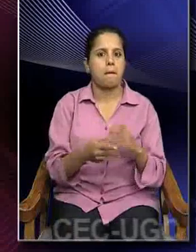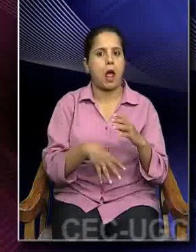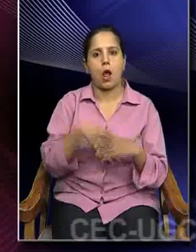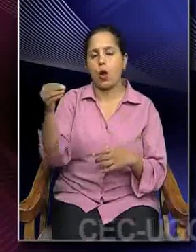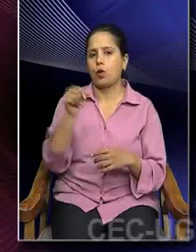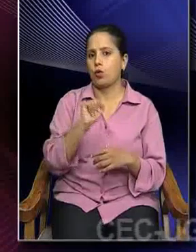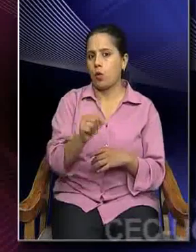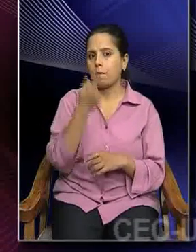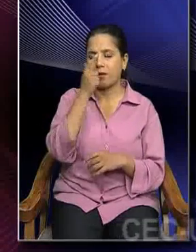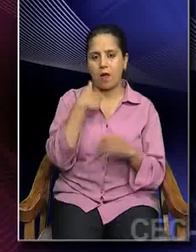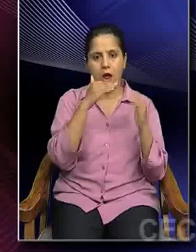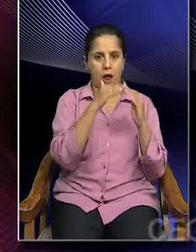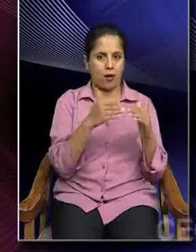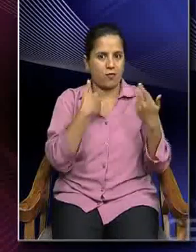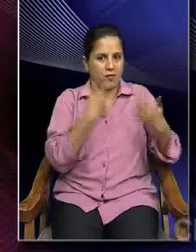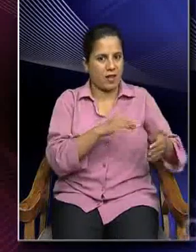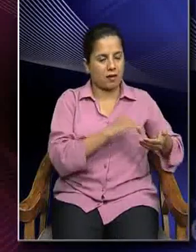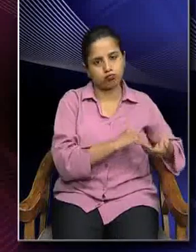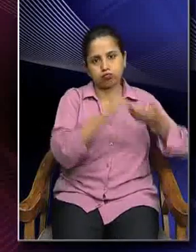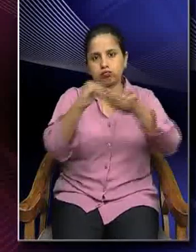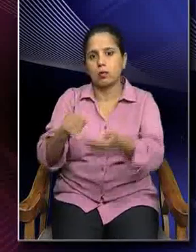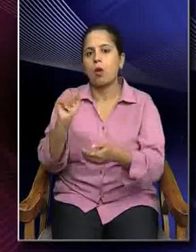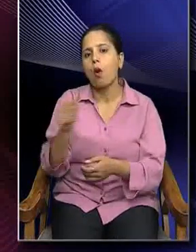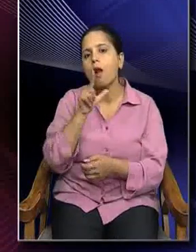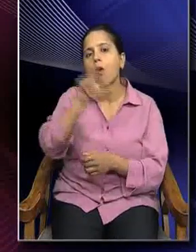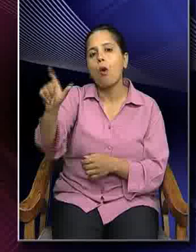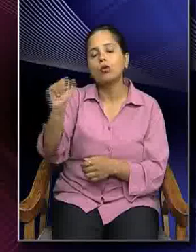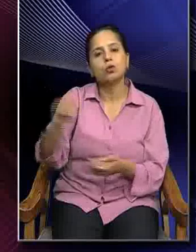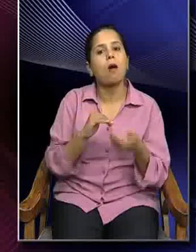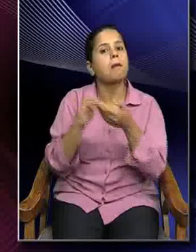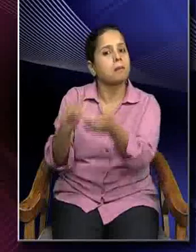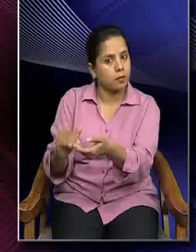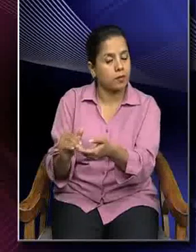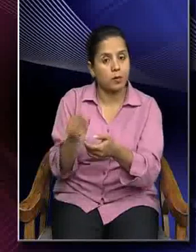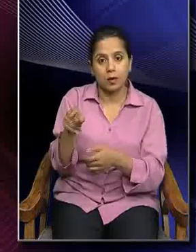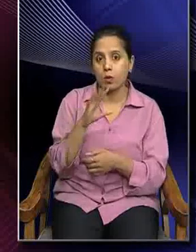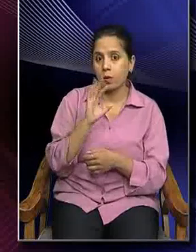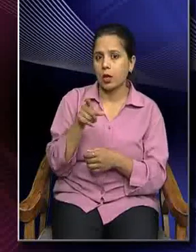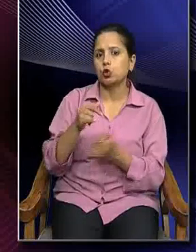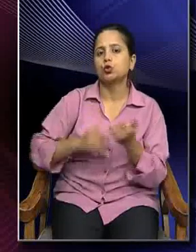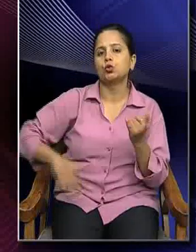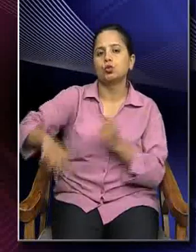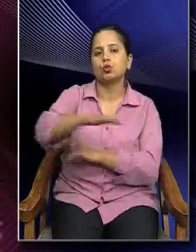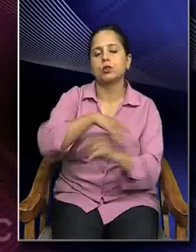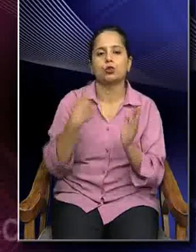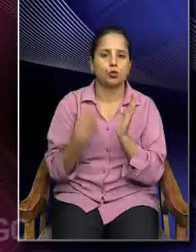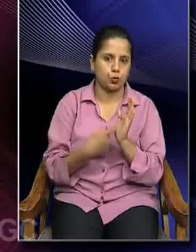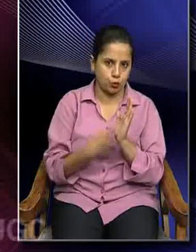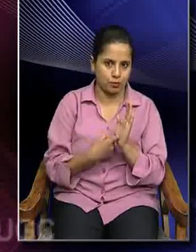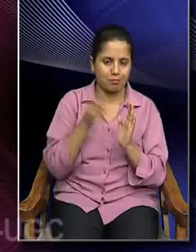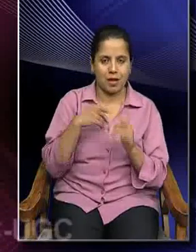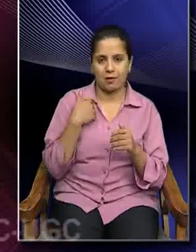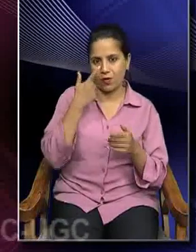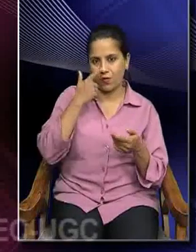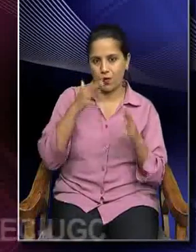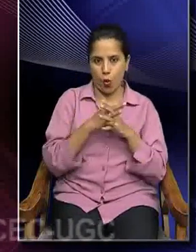your parental house and stay with your in-laws house. So that becomes a socialized norm in terms of